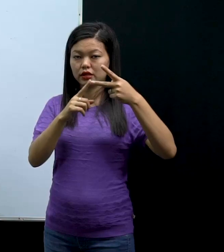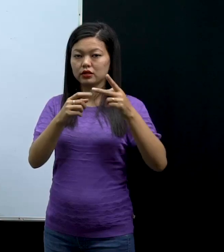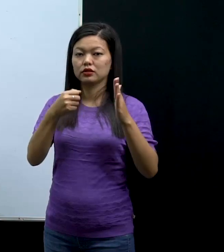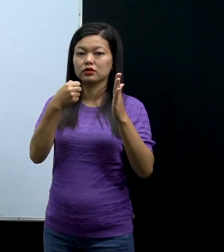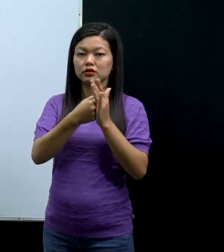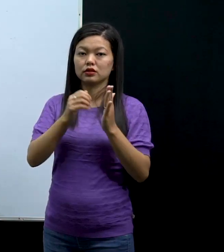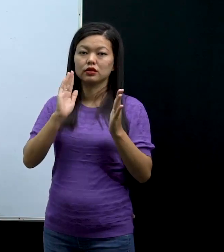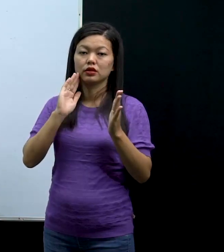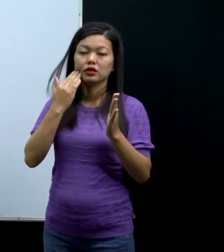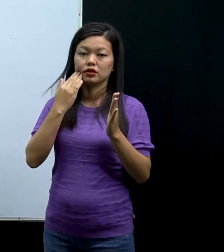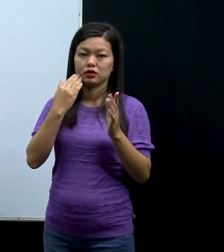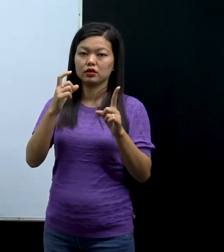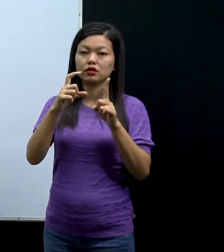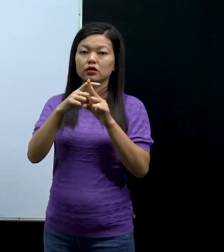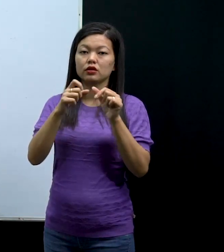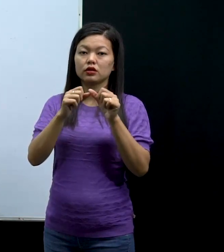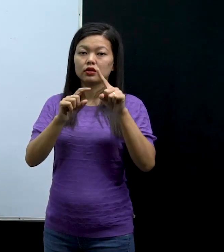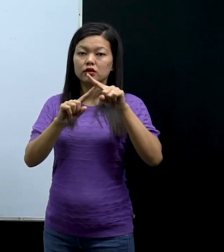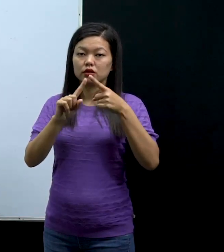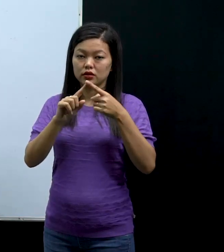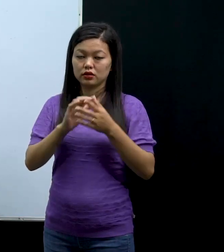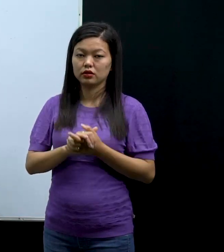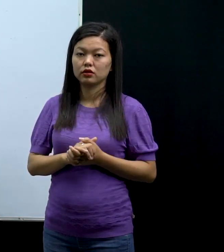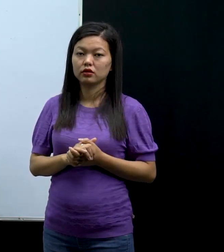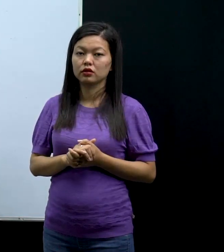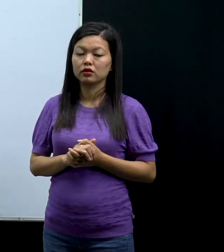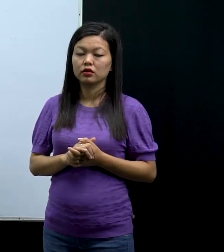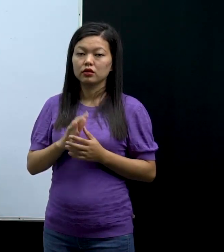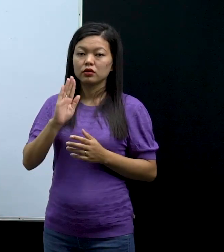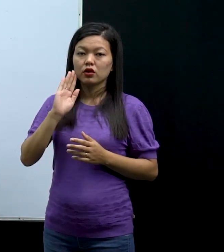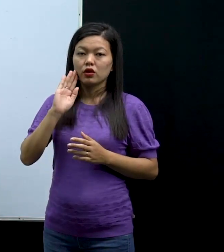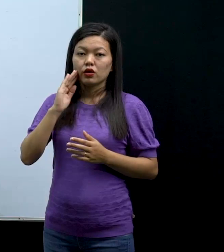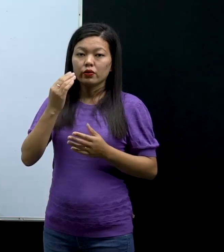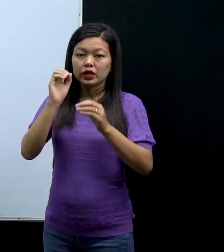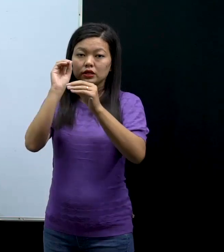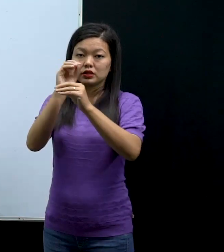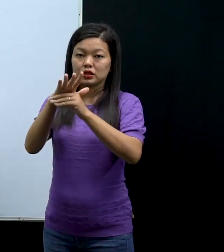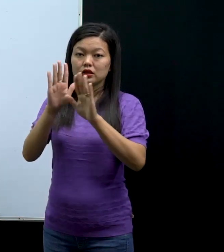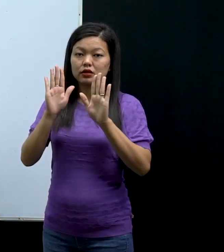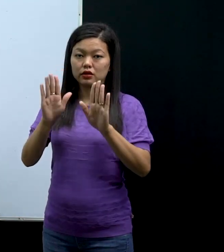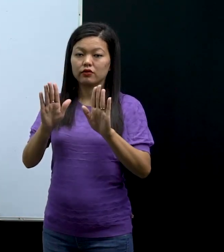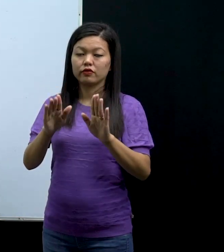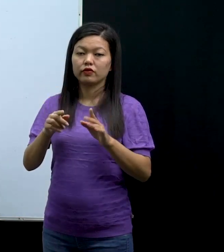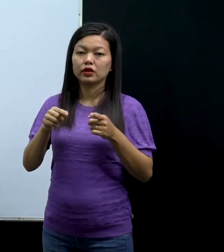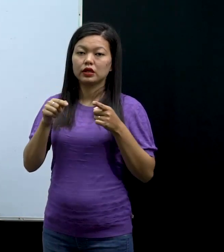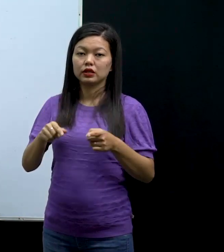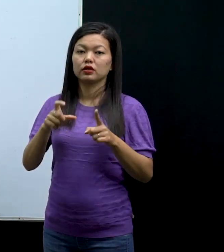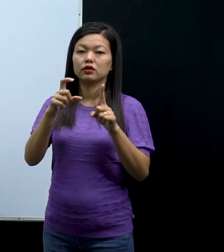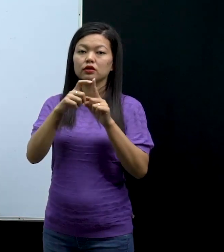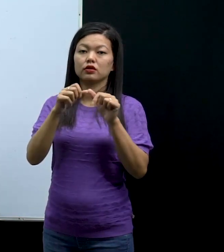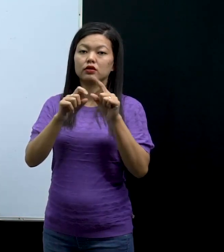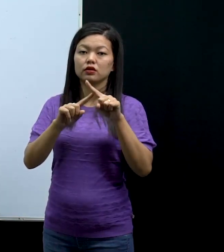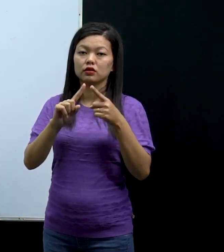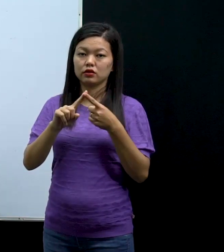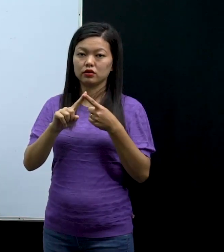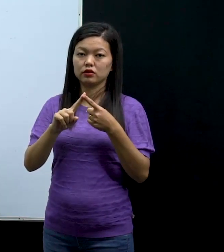writing the invite. It is not the date of the event. We will come to that later on. So when I say the date, it has to